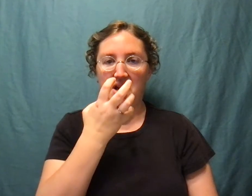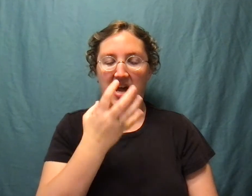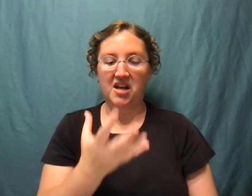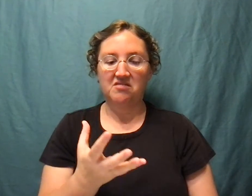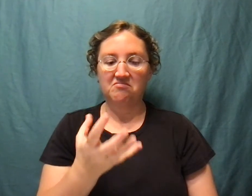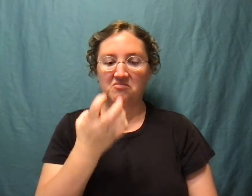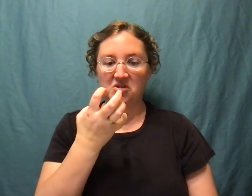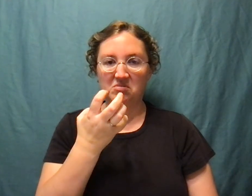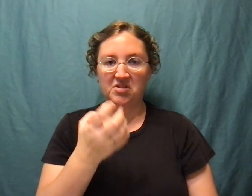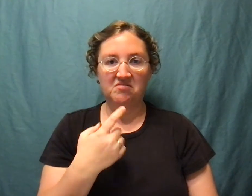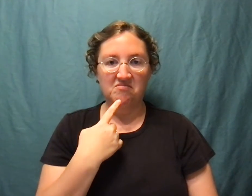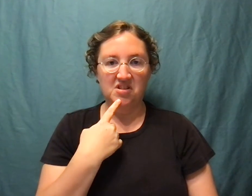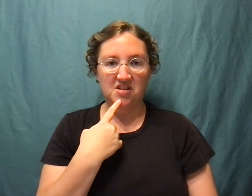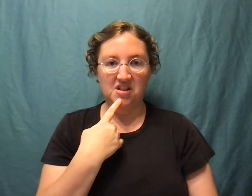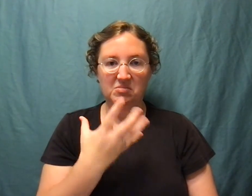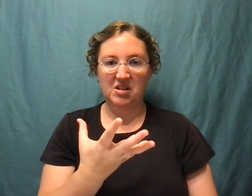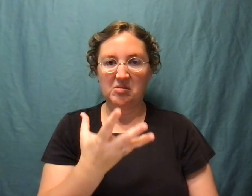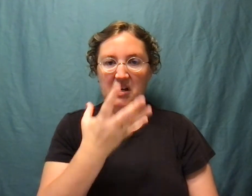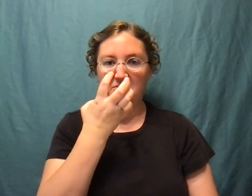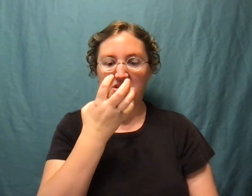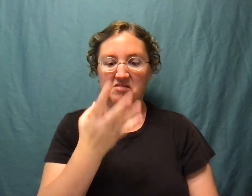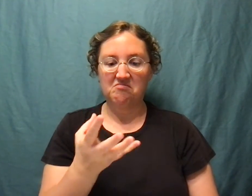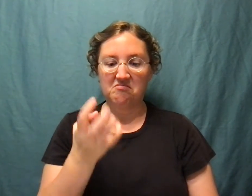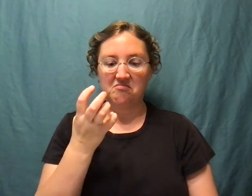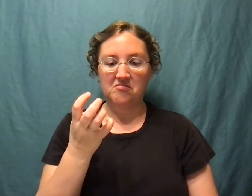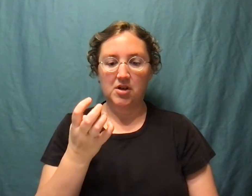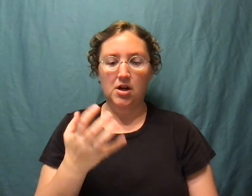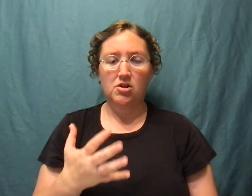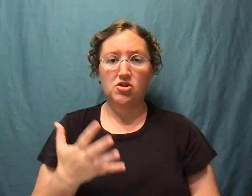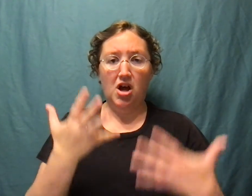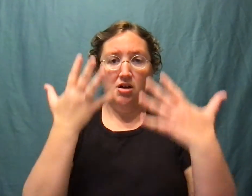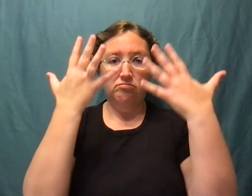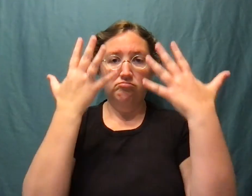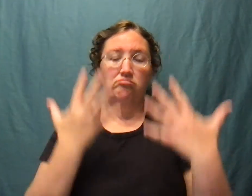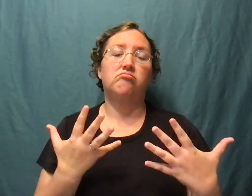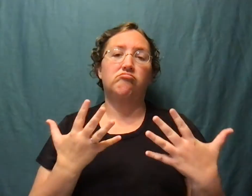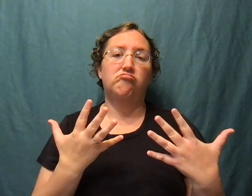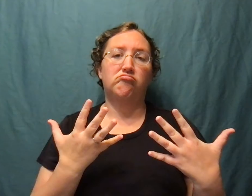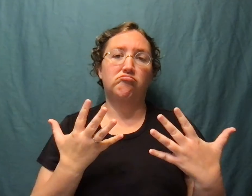Mad, grumpy. You look upset when it happens. Sad.